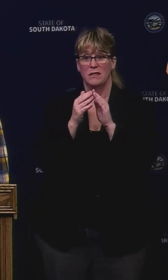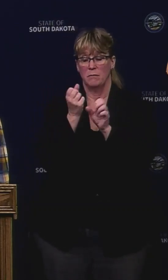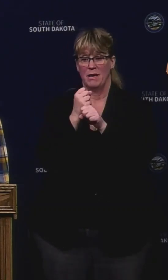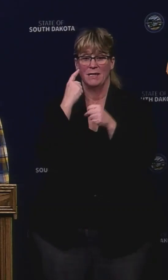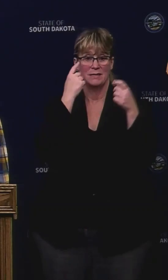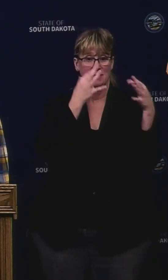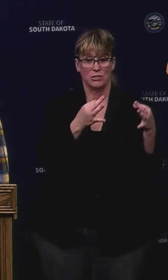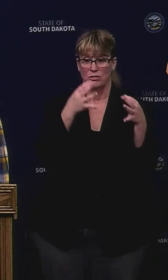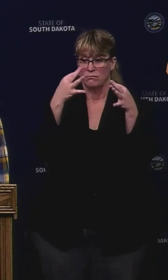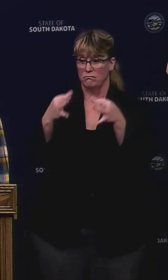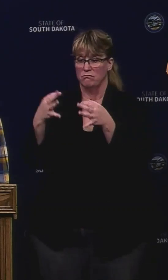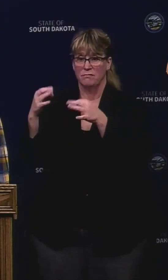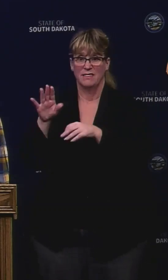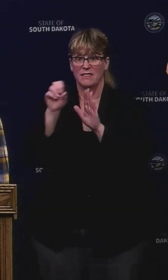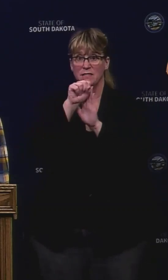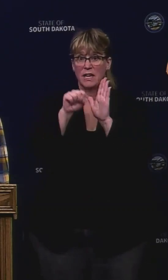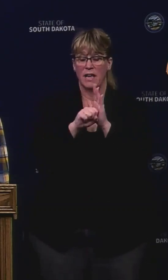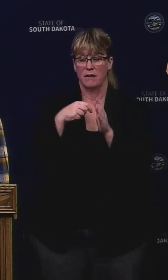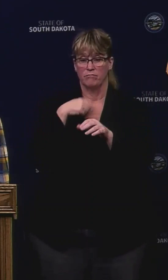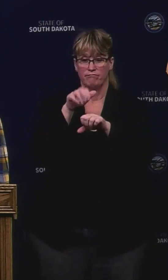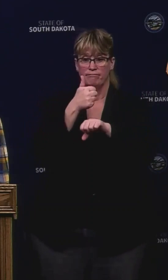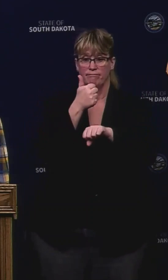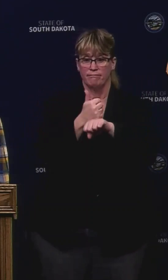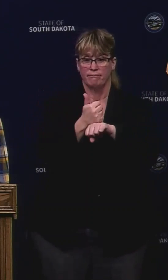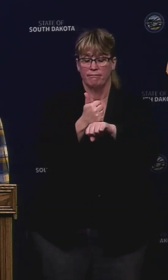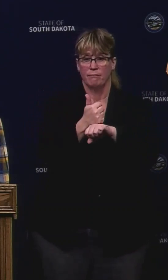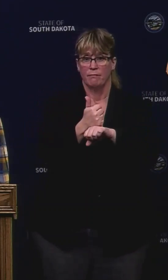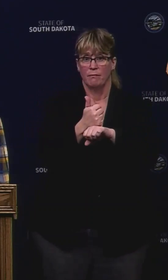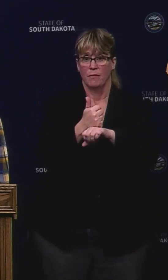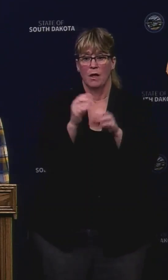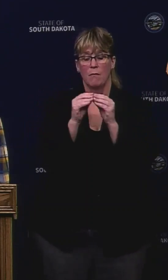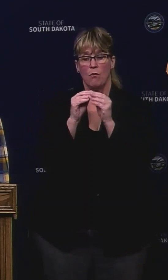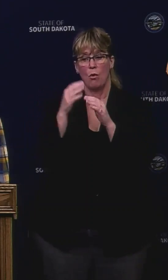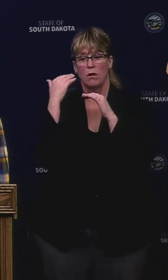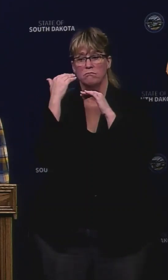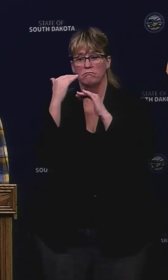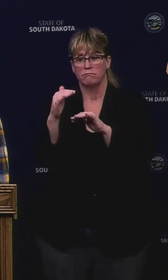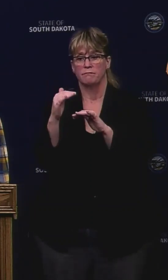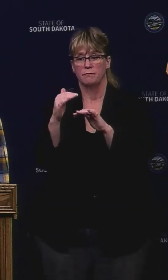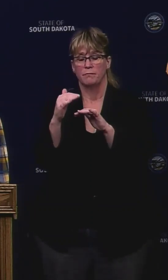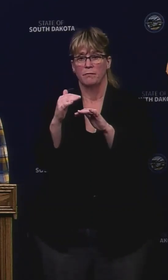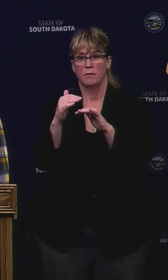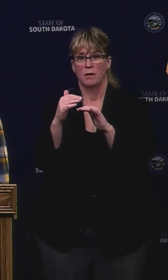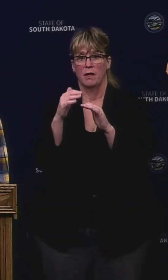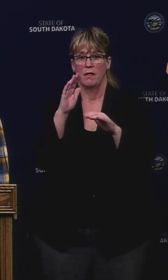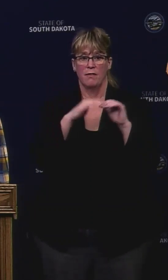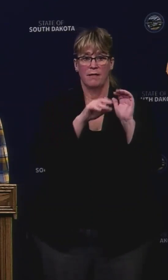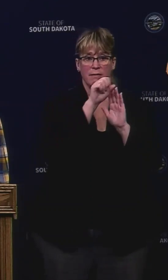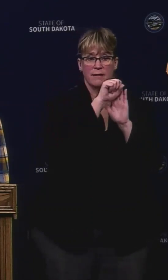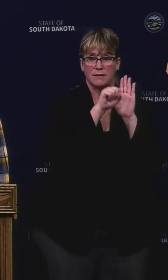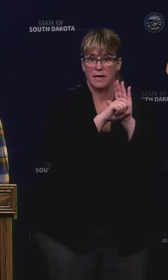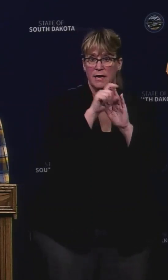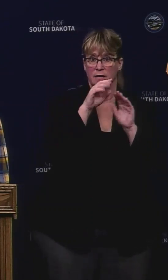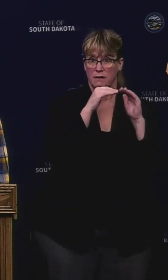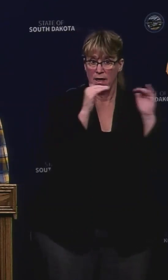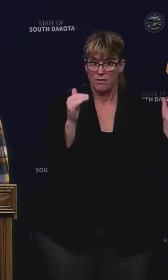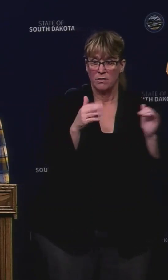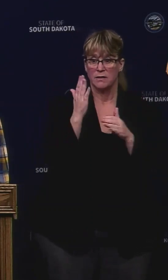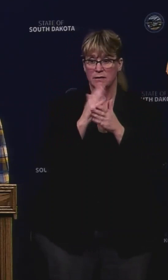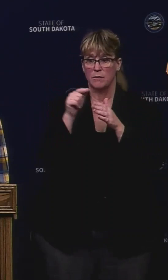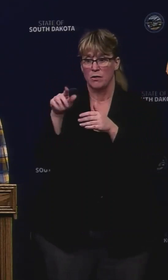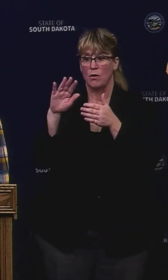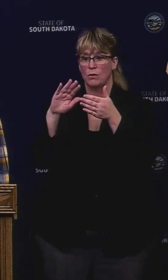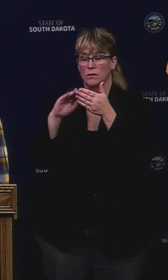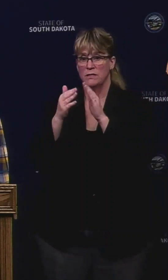decisions across the state, put in place ordinances that may have been more restrictive than what was happening at the state level, and from what I understand, some of